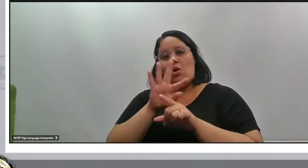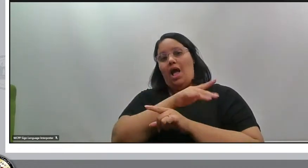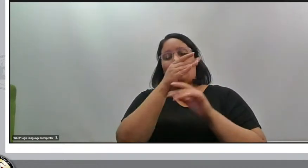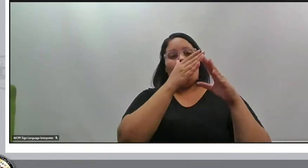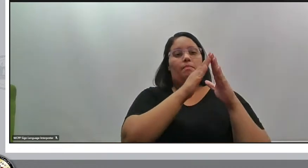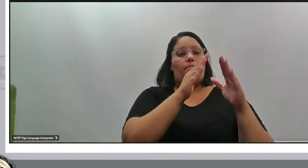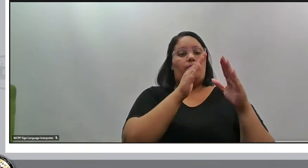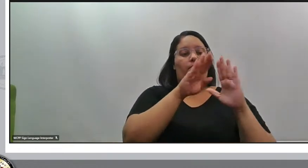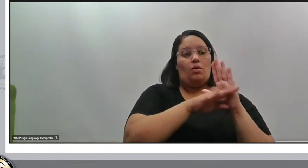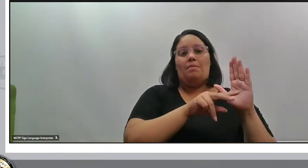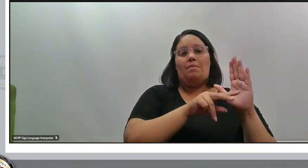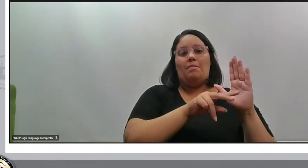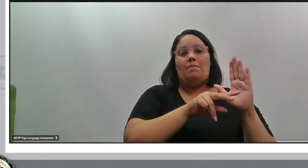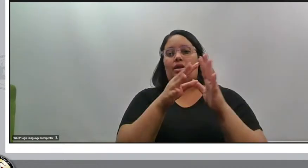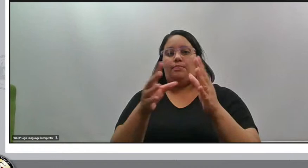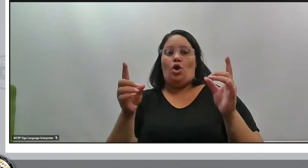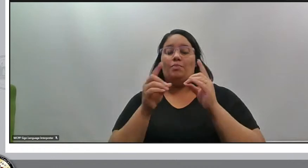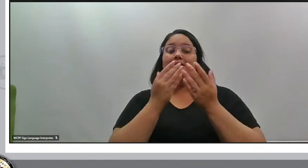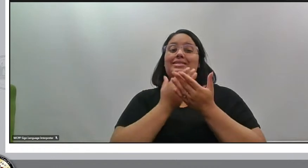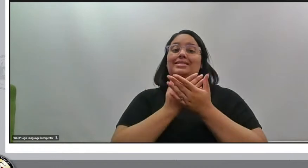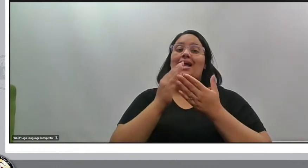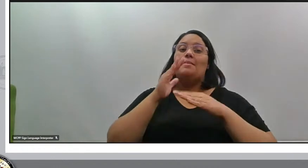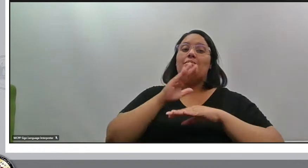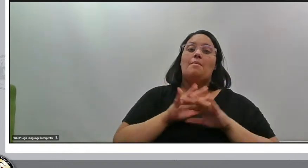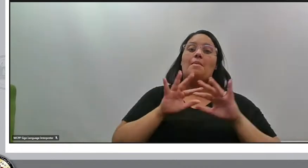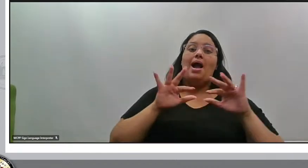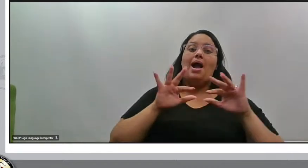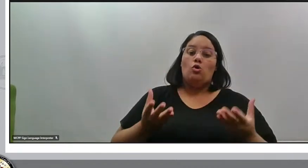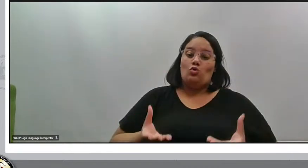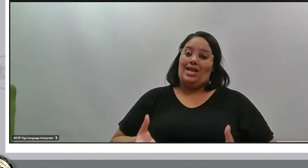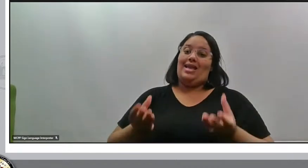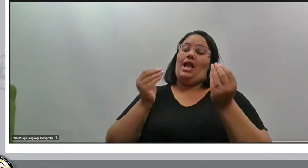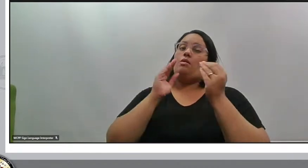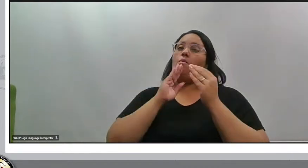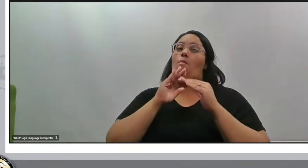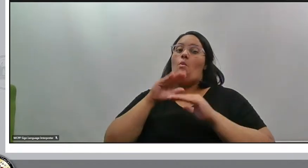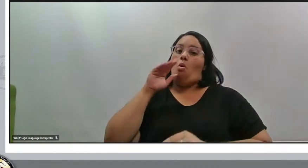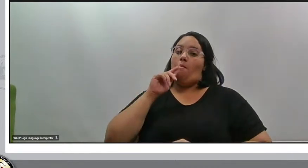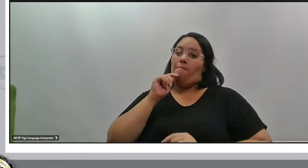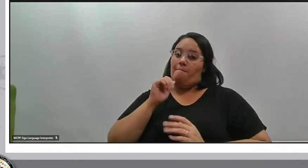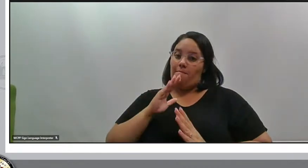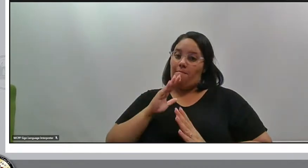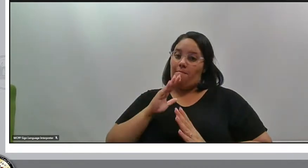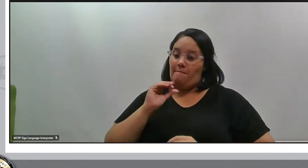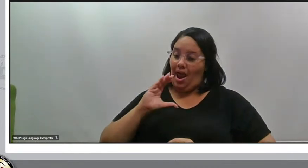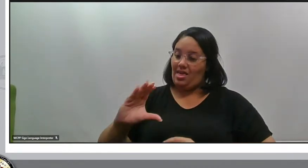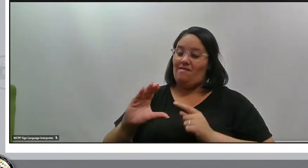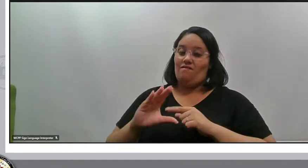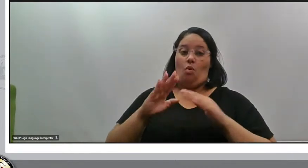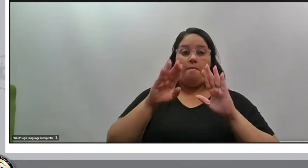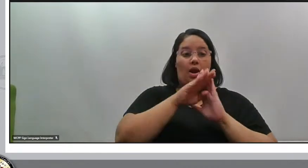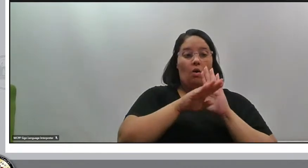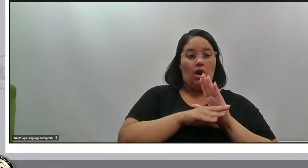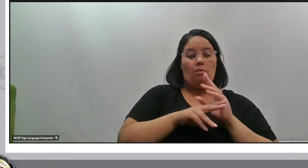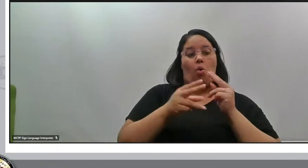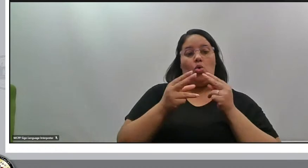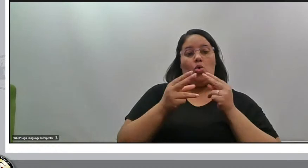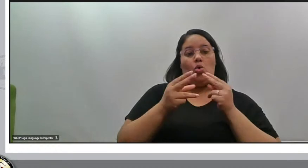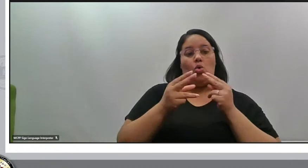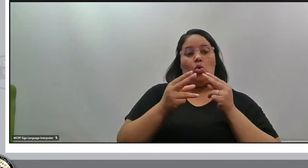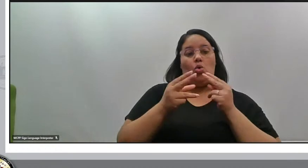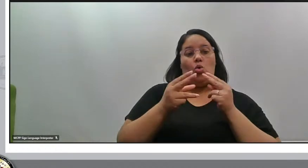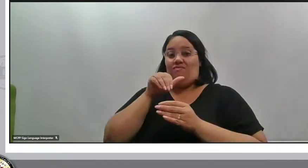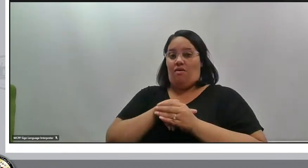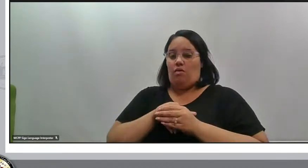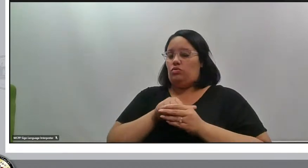well, sometimes the answer to getting more money for that particular program, for that particular unit, for that particular vote,